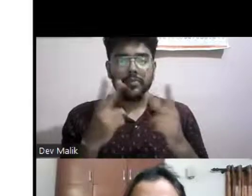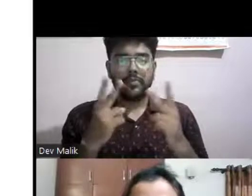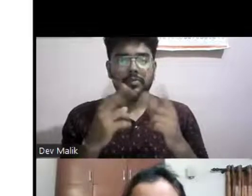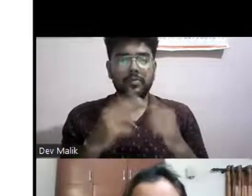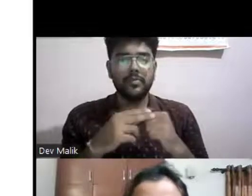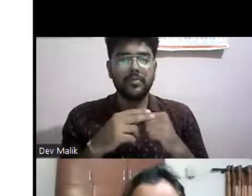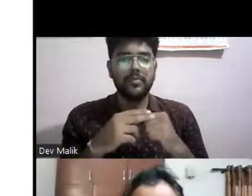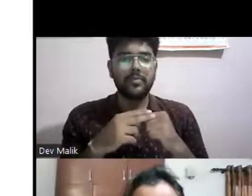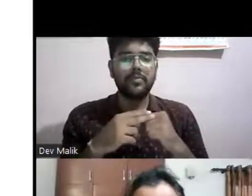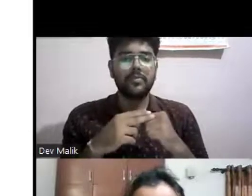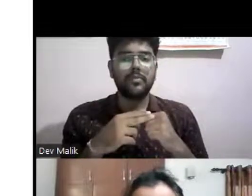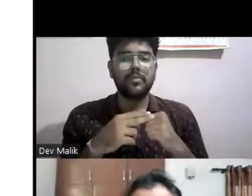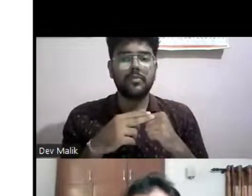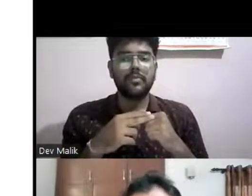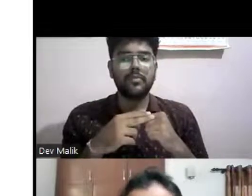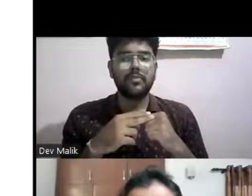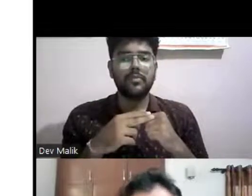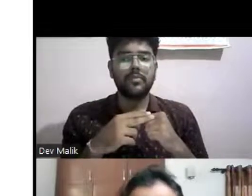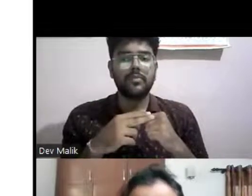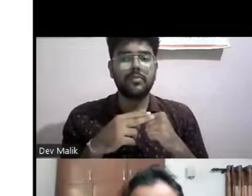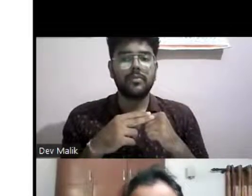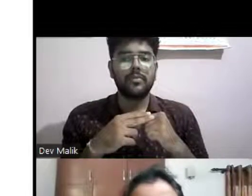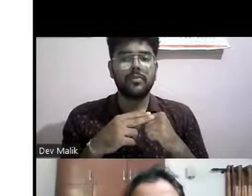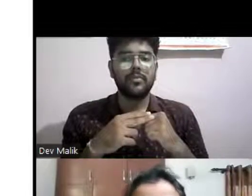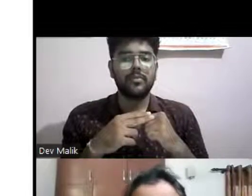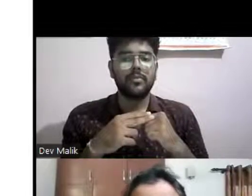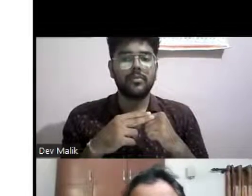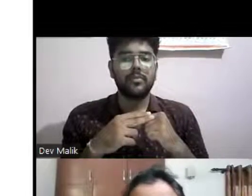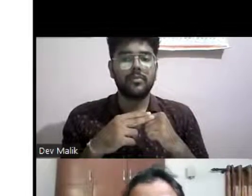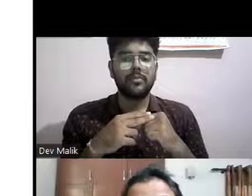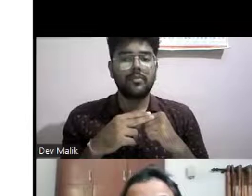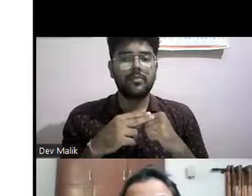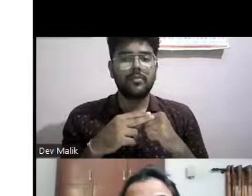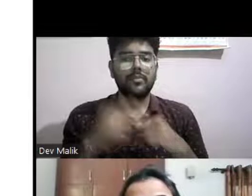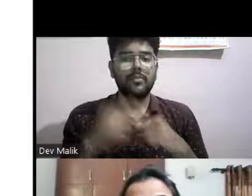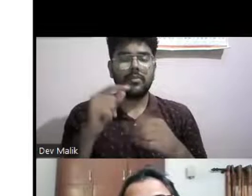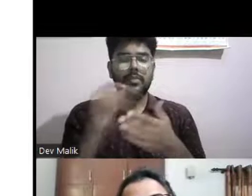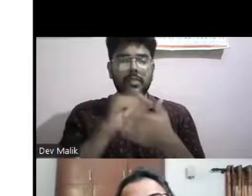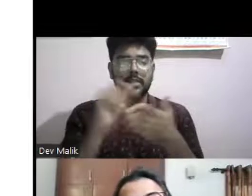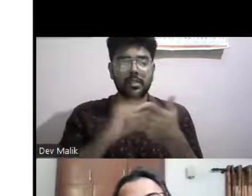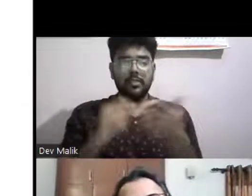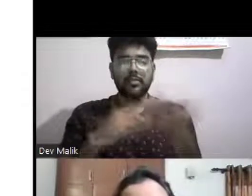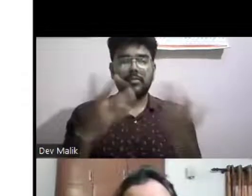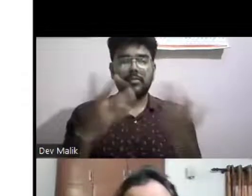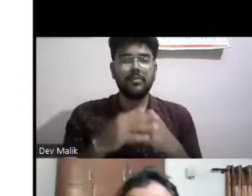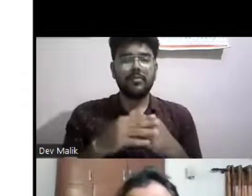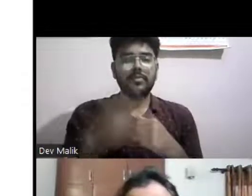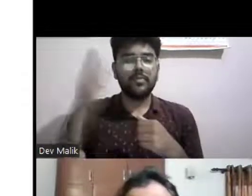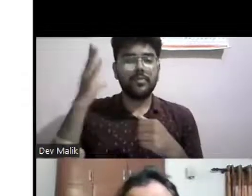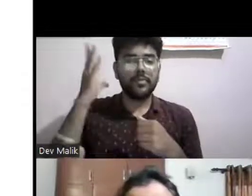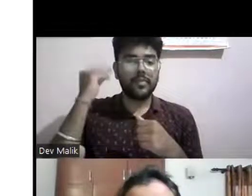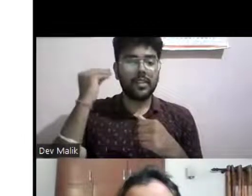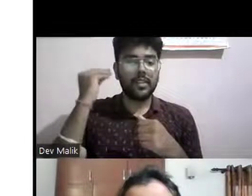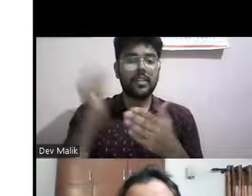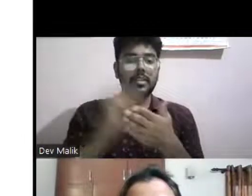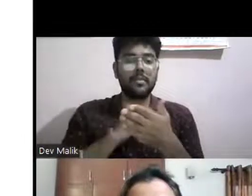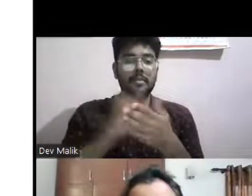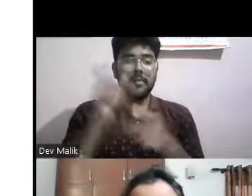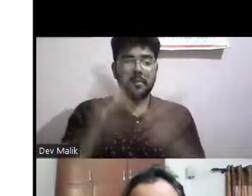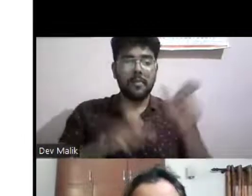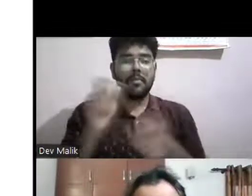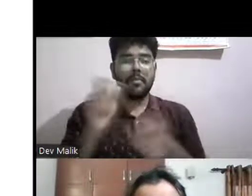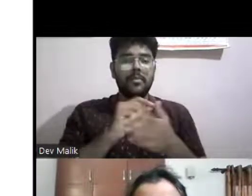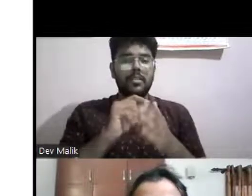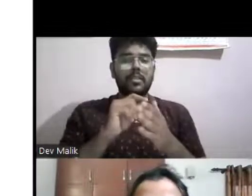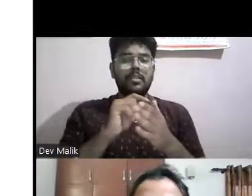this is where the word comes from. And she writes here, hearing people write books about the deaf. I don't know of